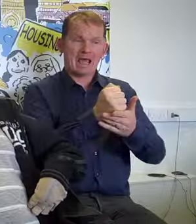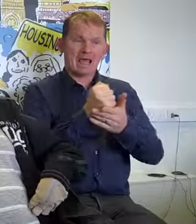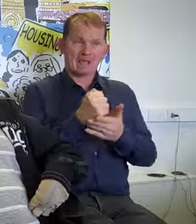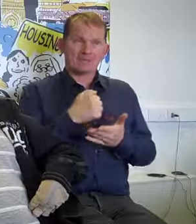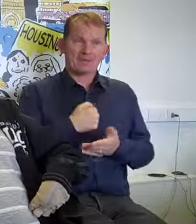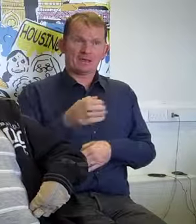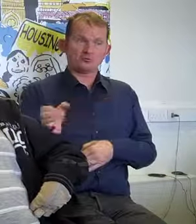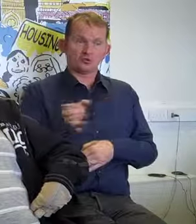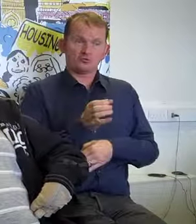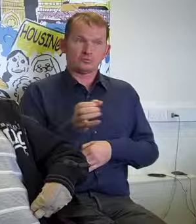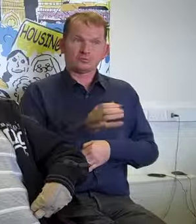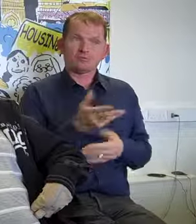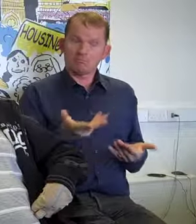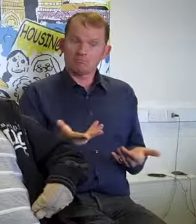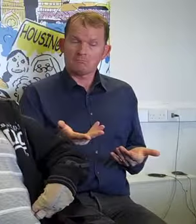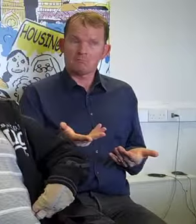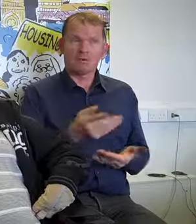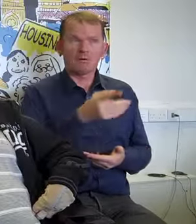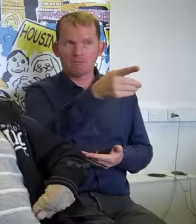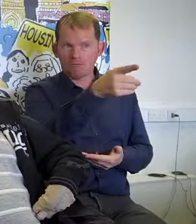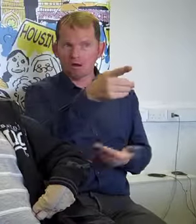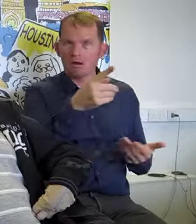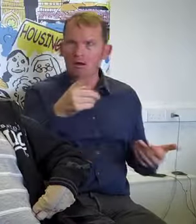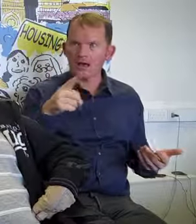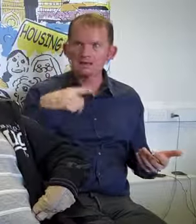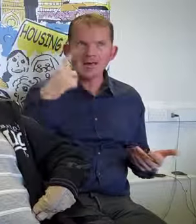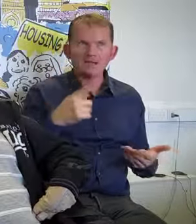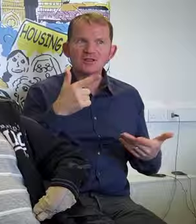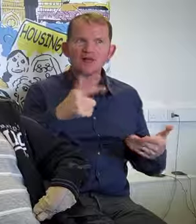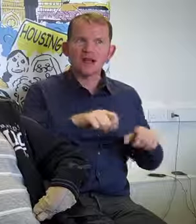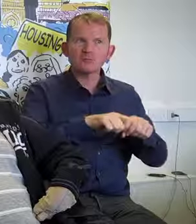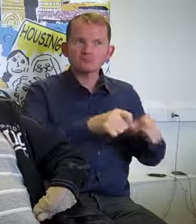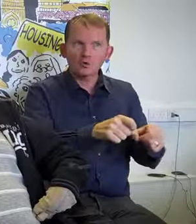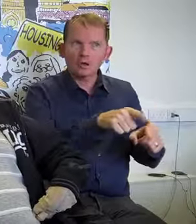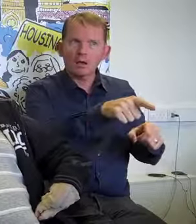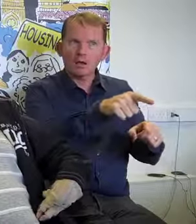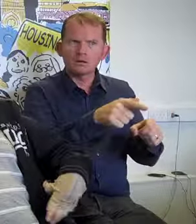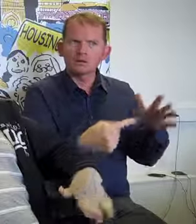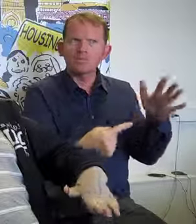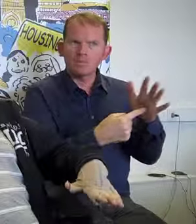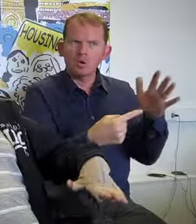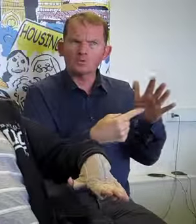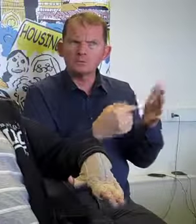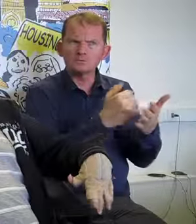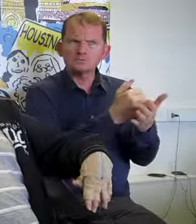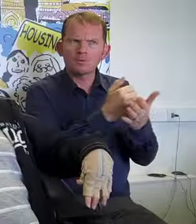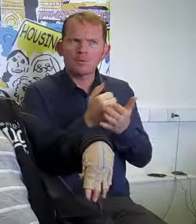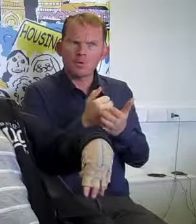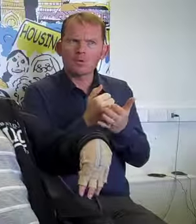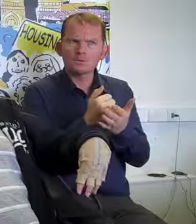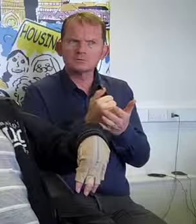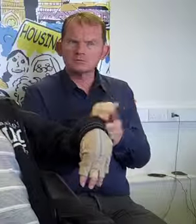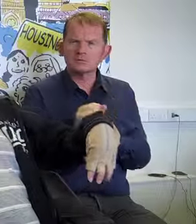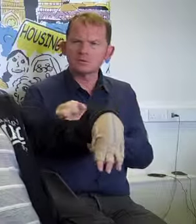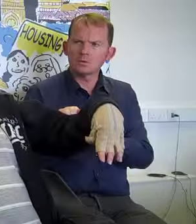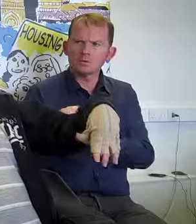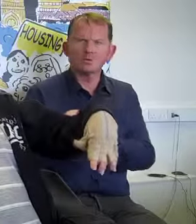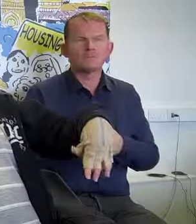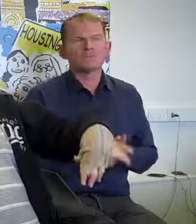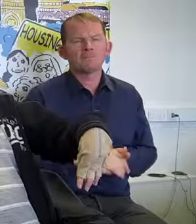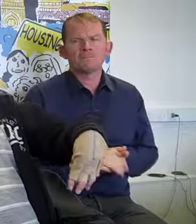them. It sounds like the broker plays quite an important part in things for you. Yeah,